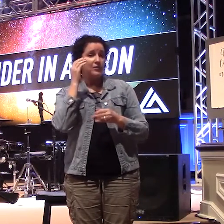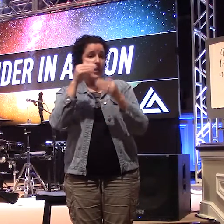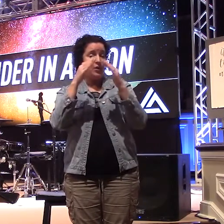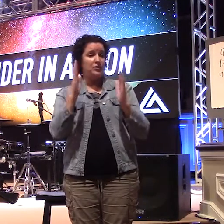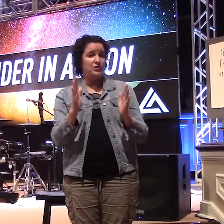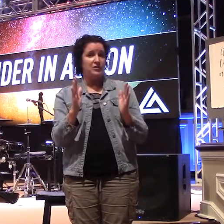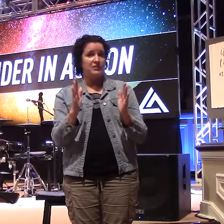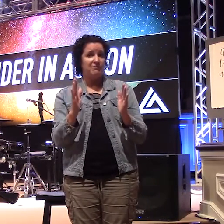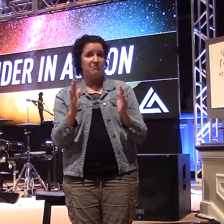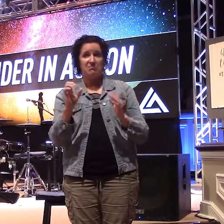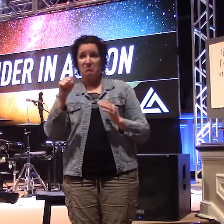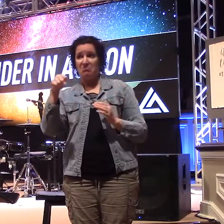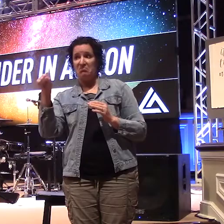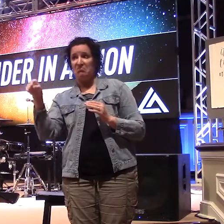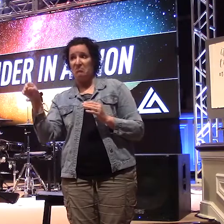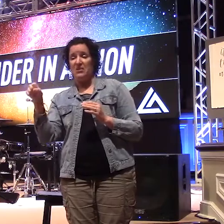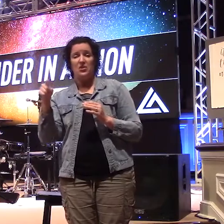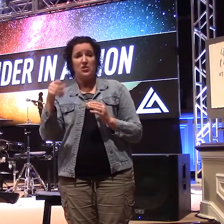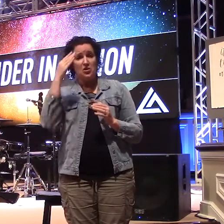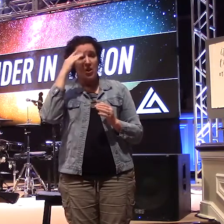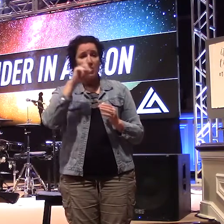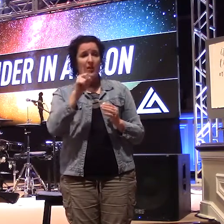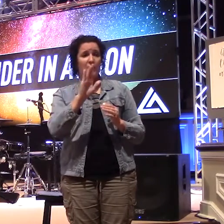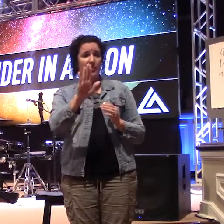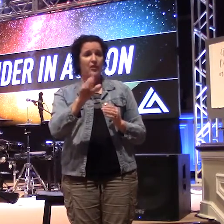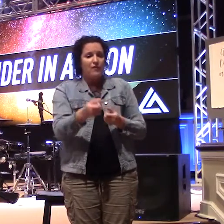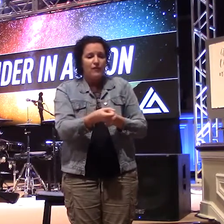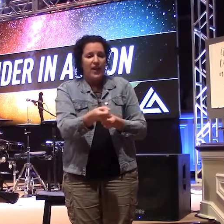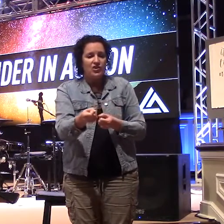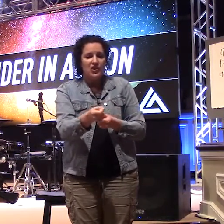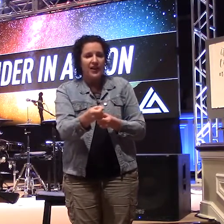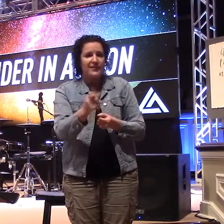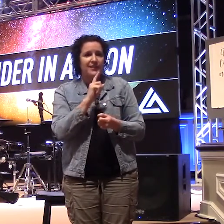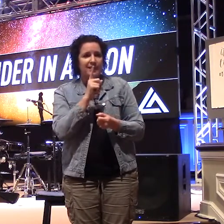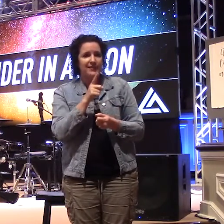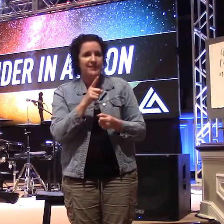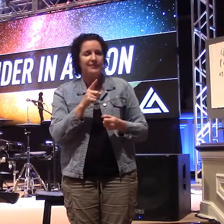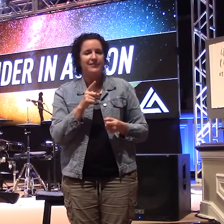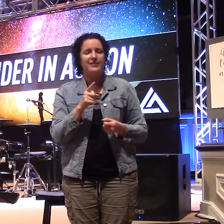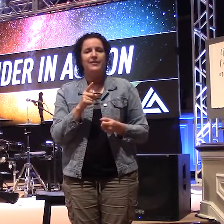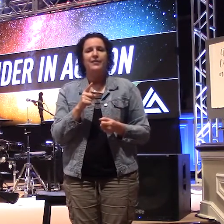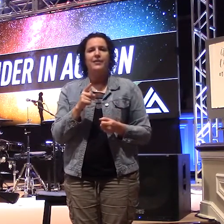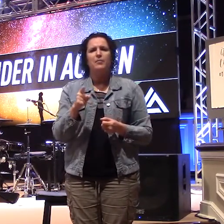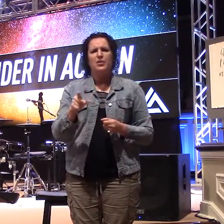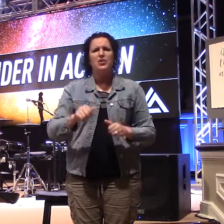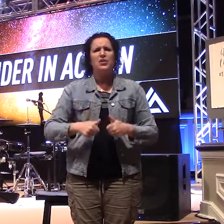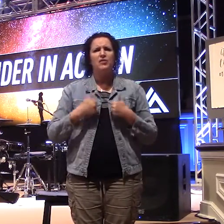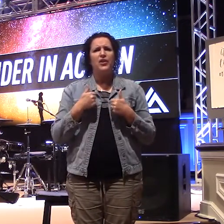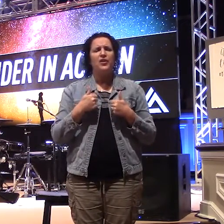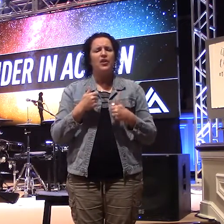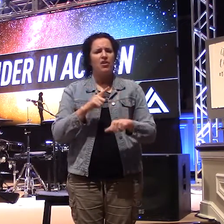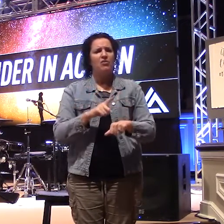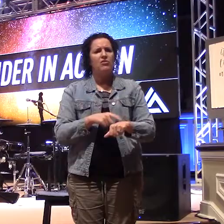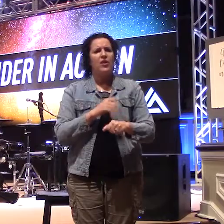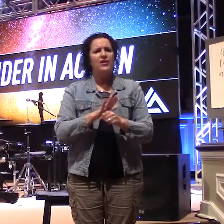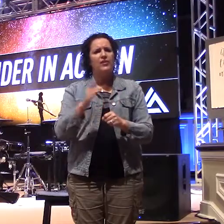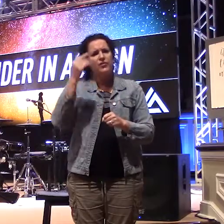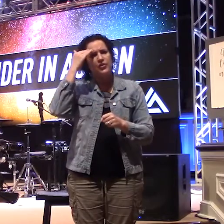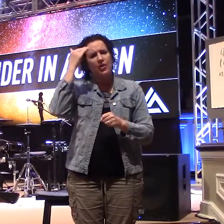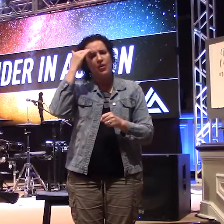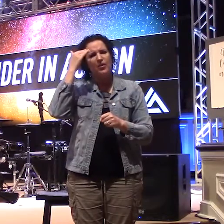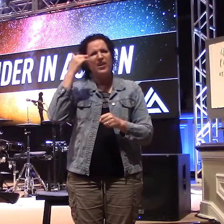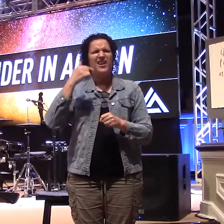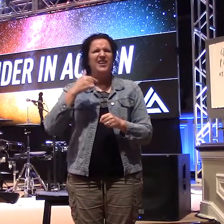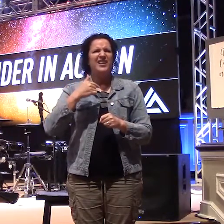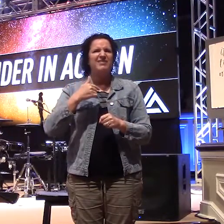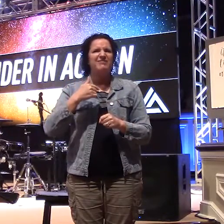Let's say you keep it in that kitchen, that third door down. So you stand at the front door, pitch black. But you live it long enough to know, I walk, and you might bump into